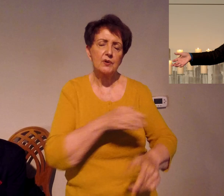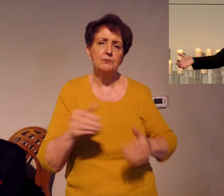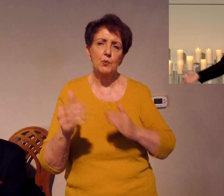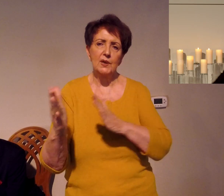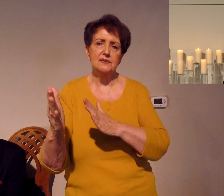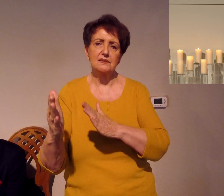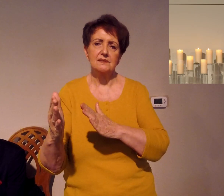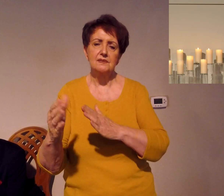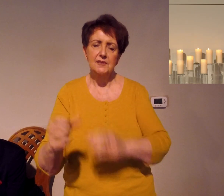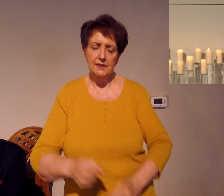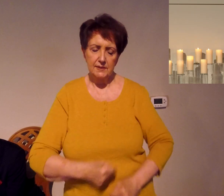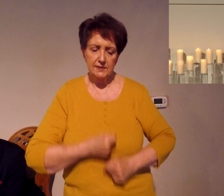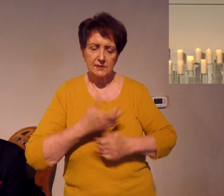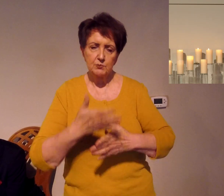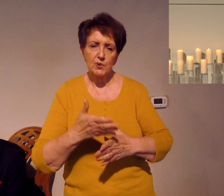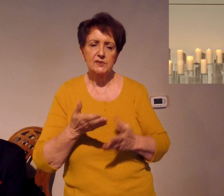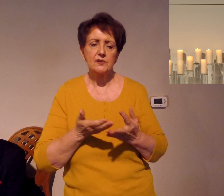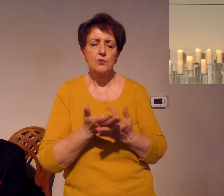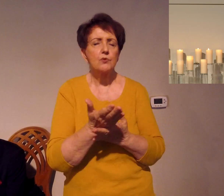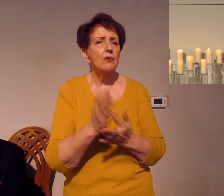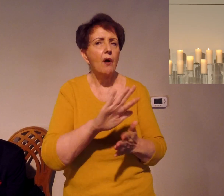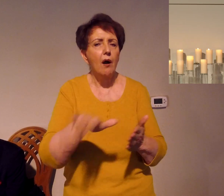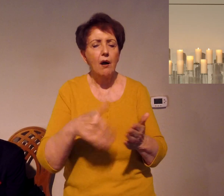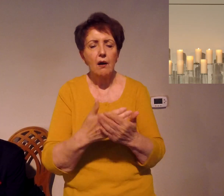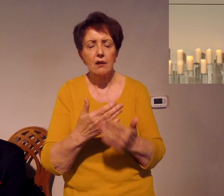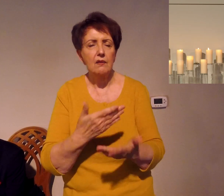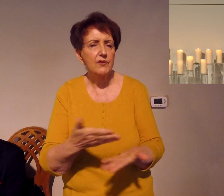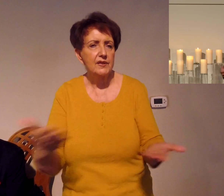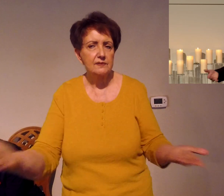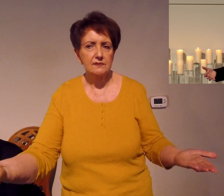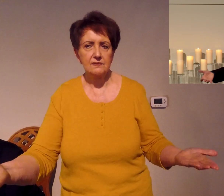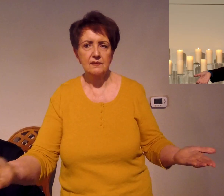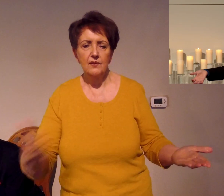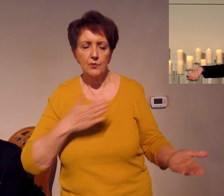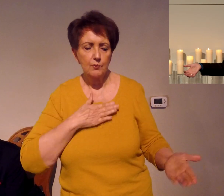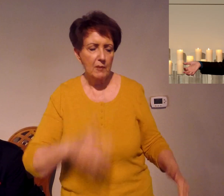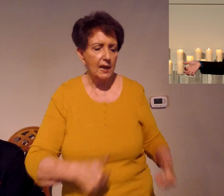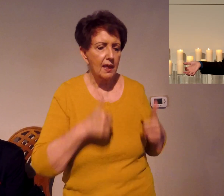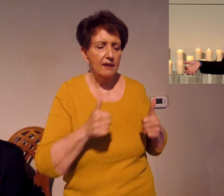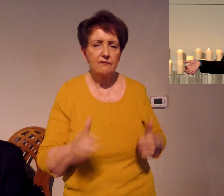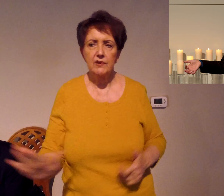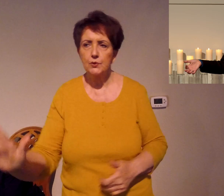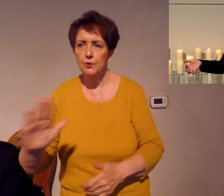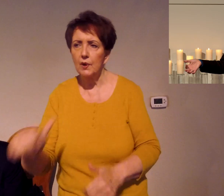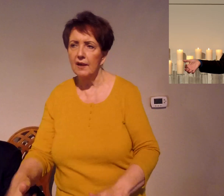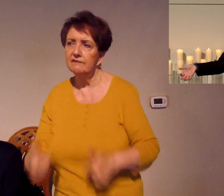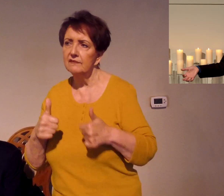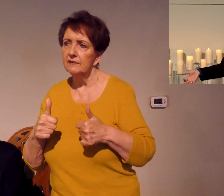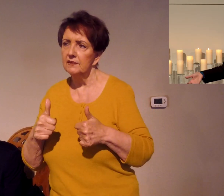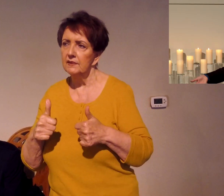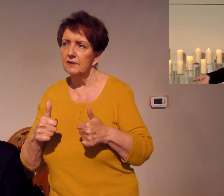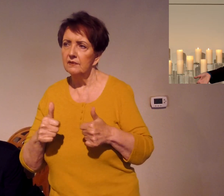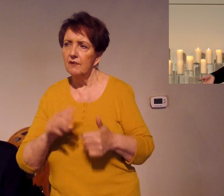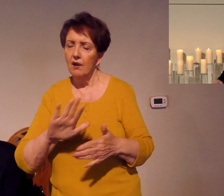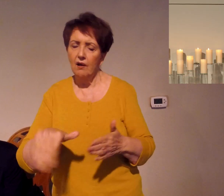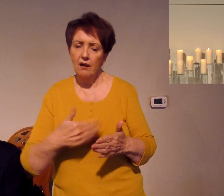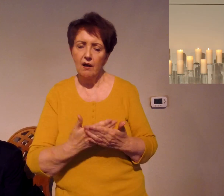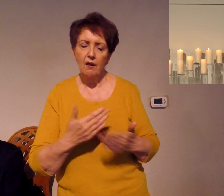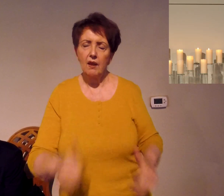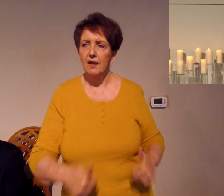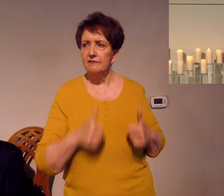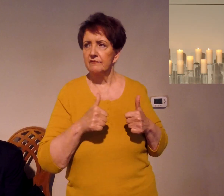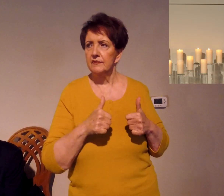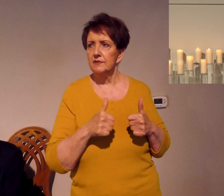that is expressing itself through all of creation, through my life, through your life, through all